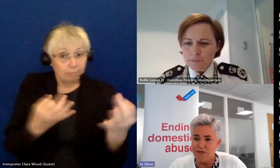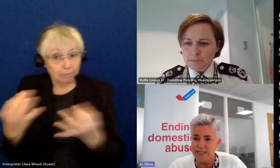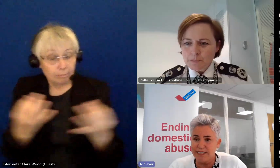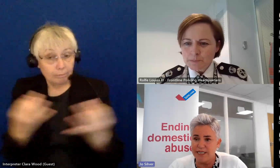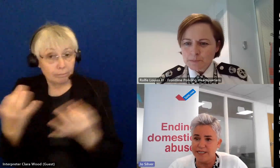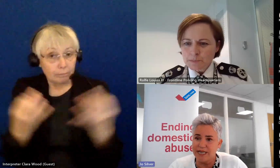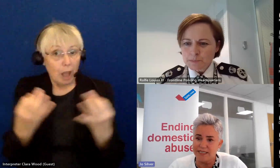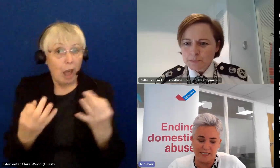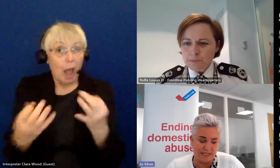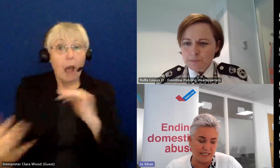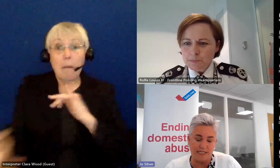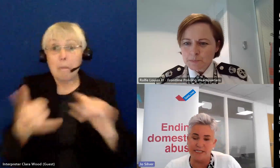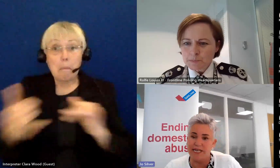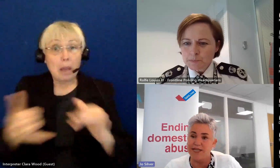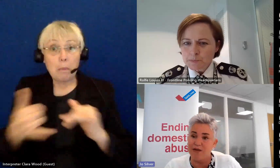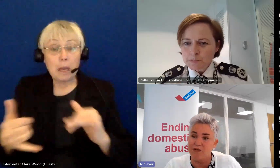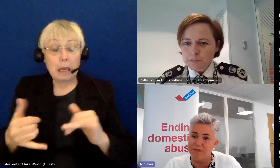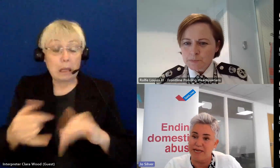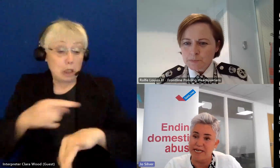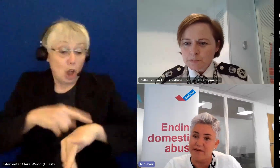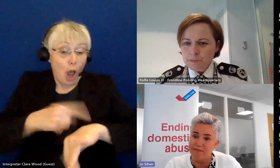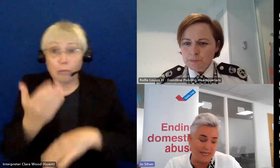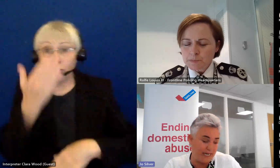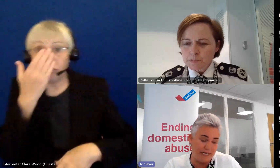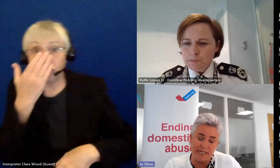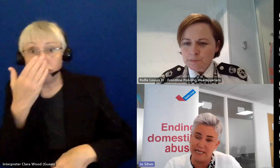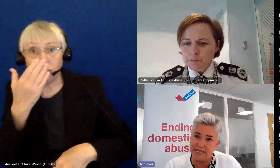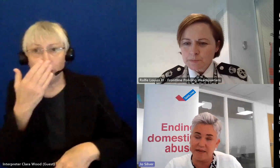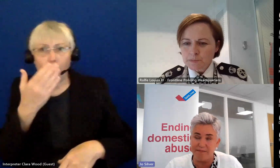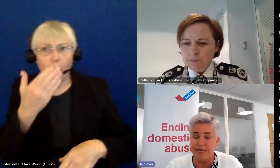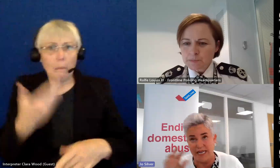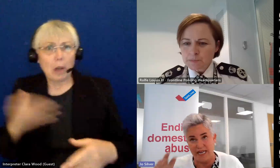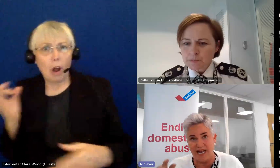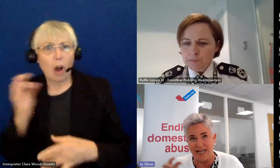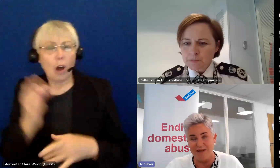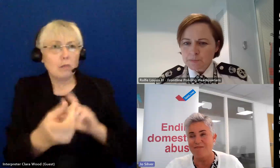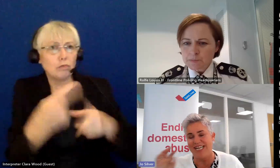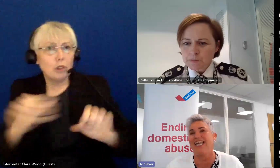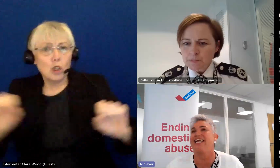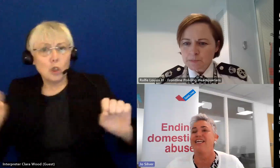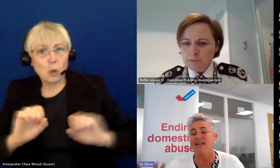providing written answers, and they will be accompanying